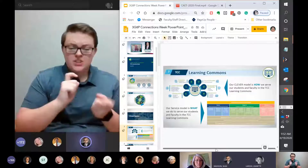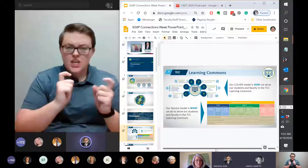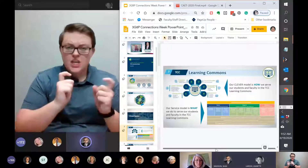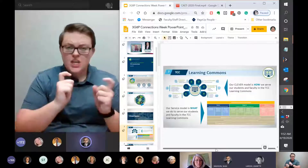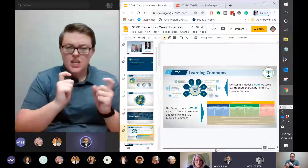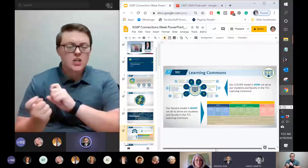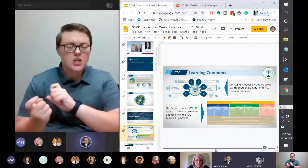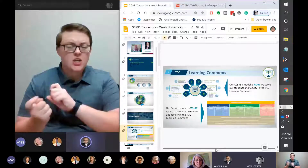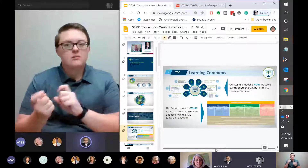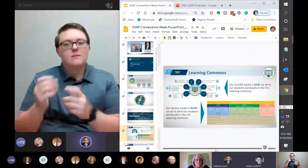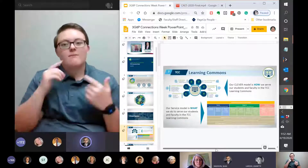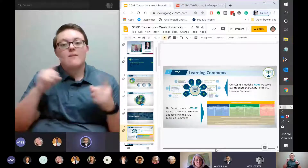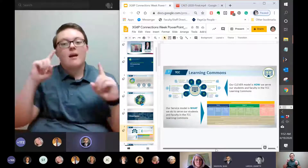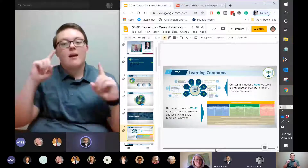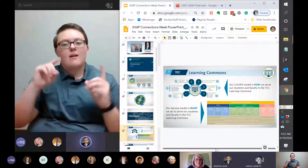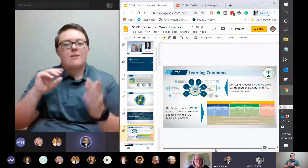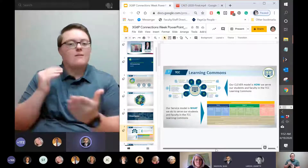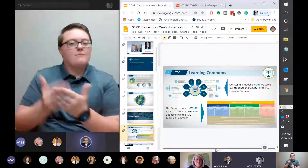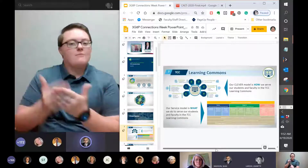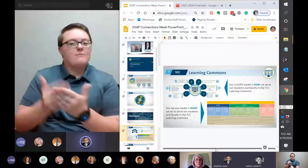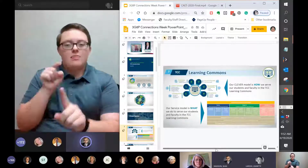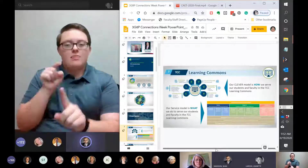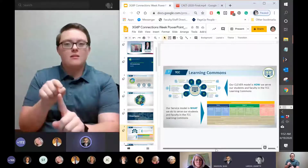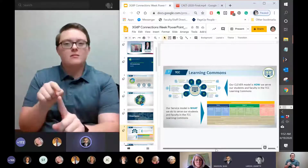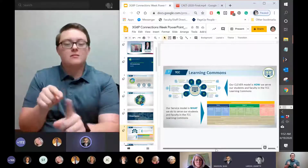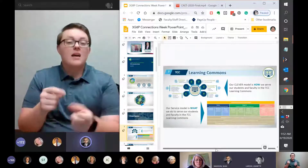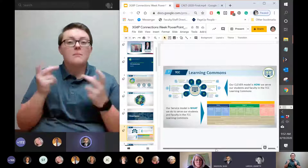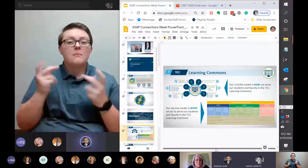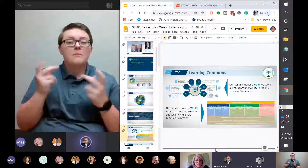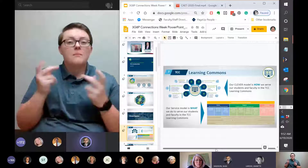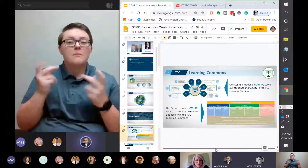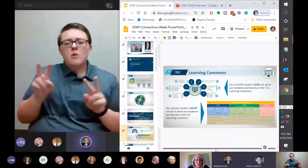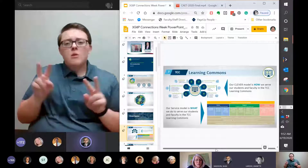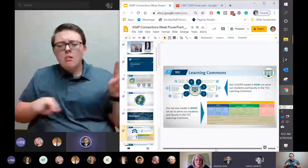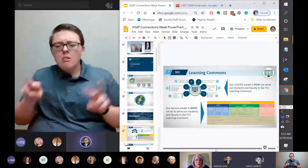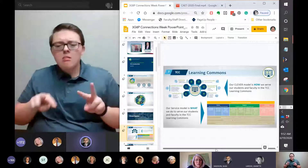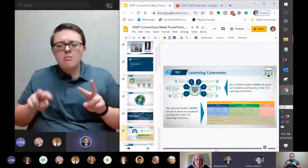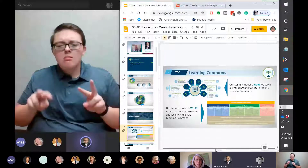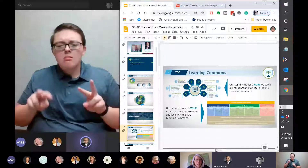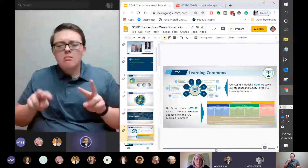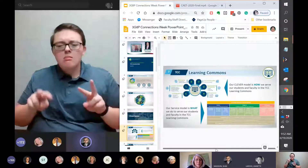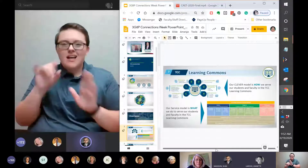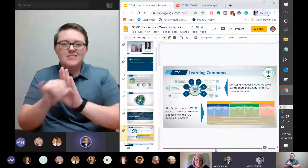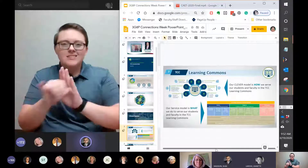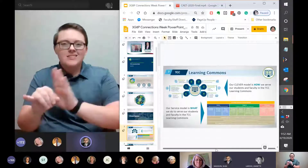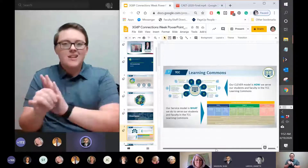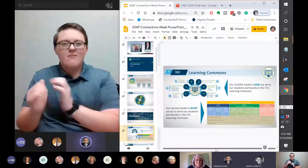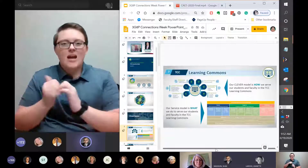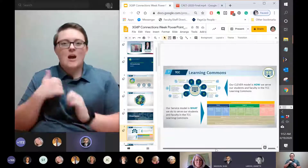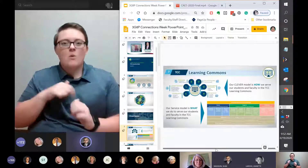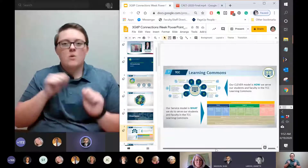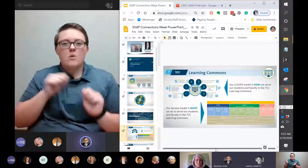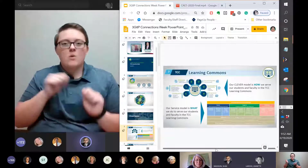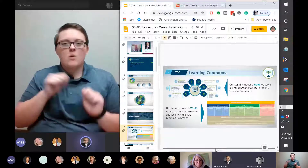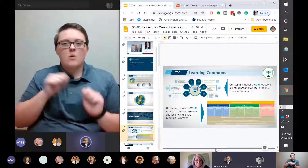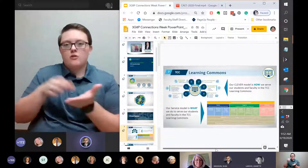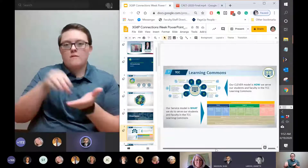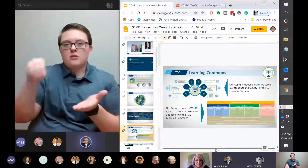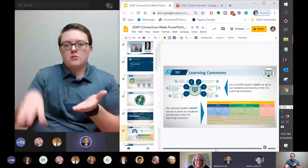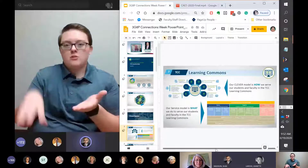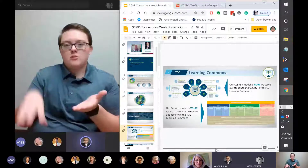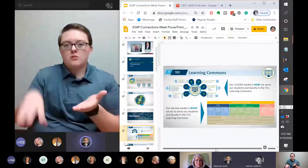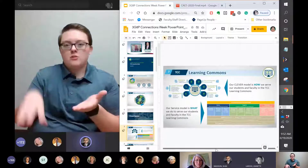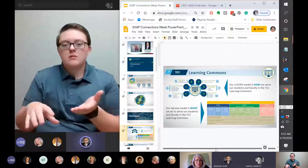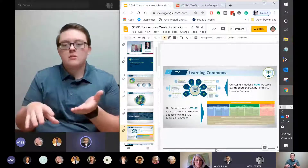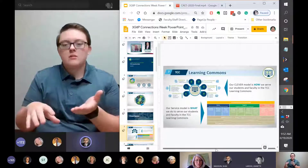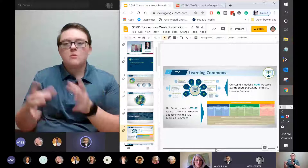involved with really identify how we will serve students within the context of the Learning Commons. Spent